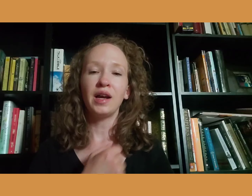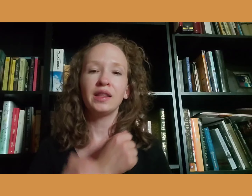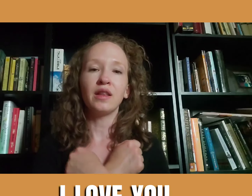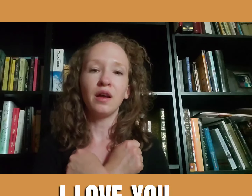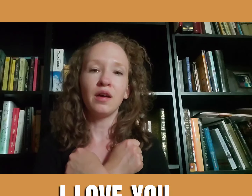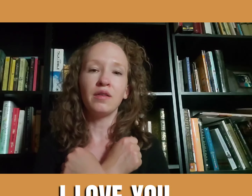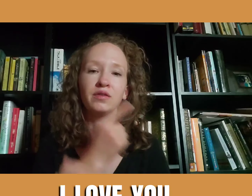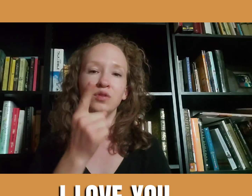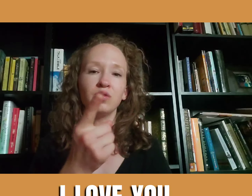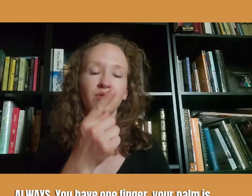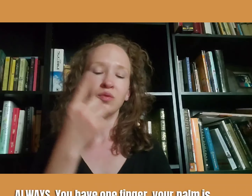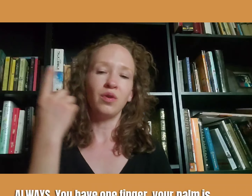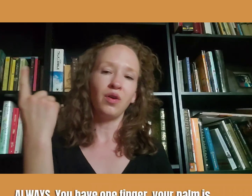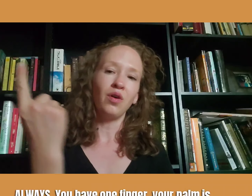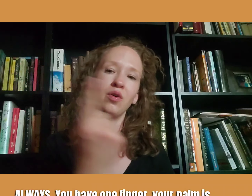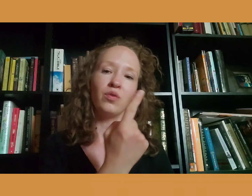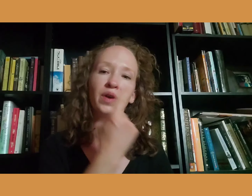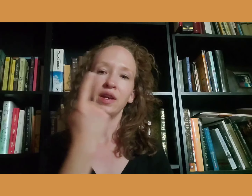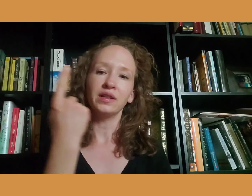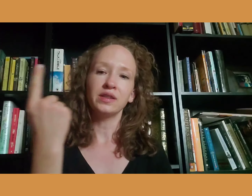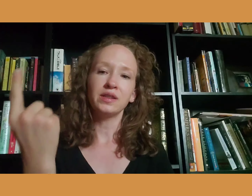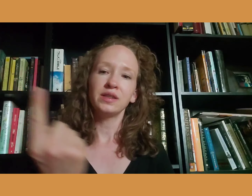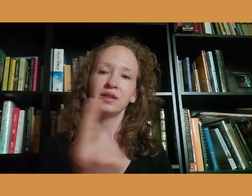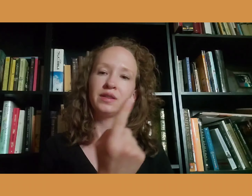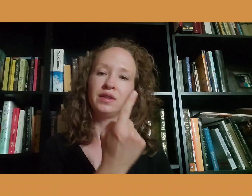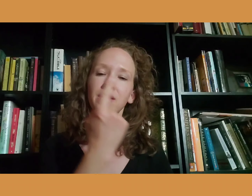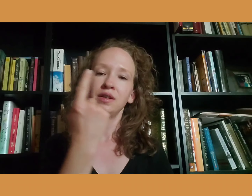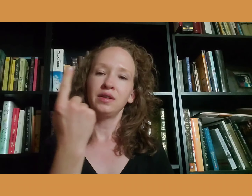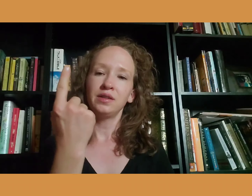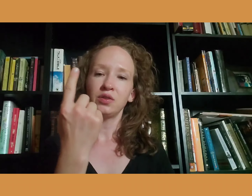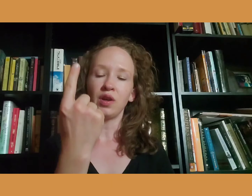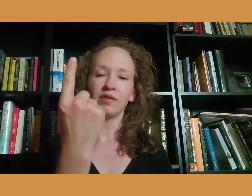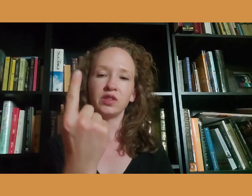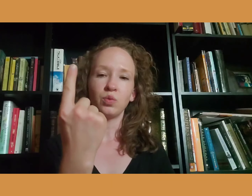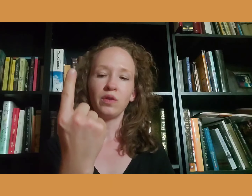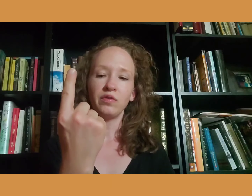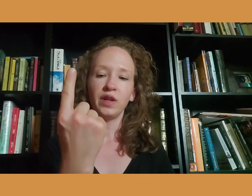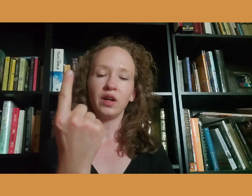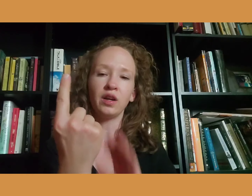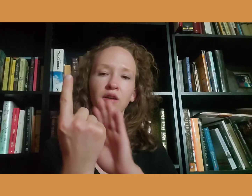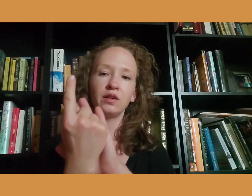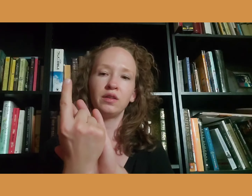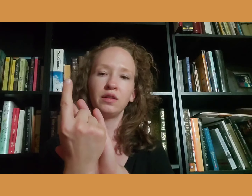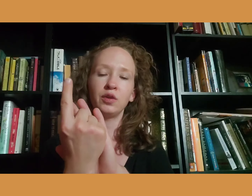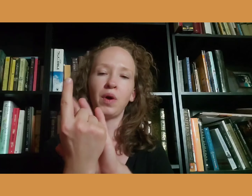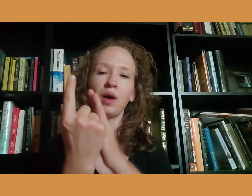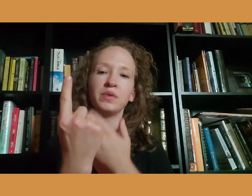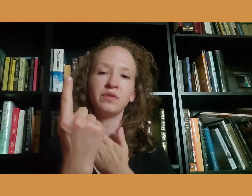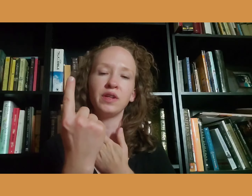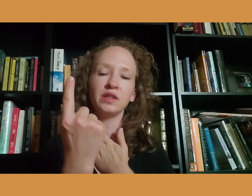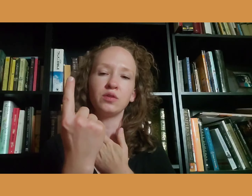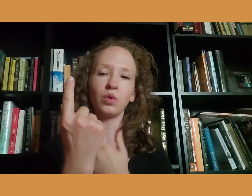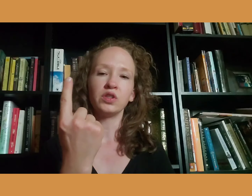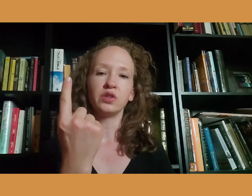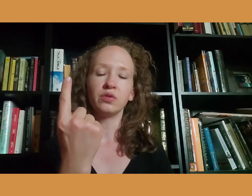love you always so you have just one finger your palm is facing toward you